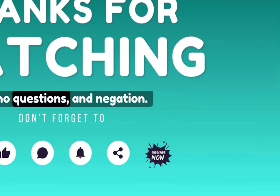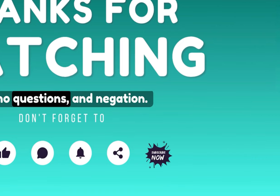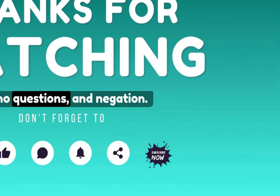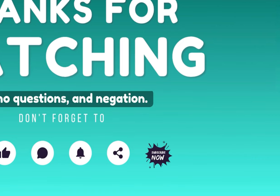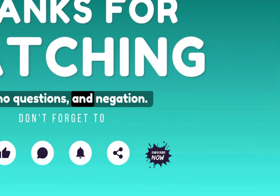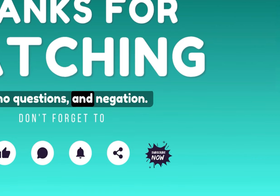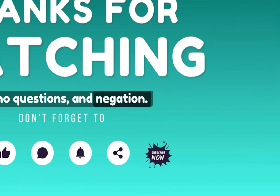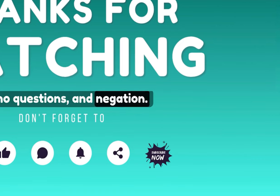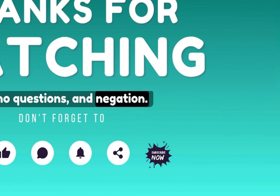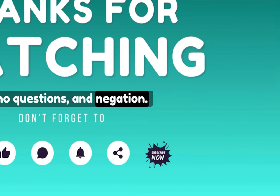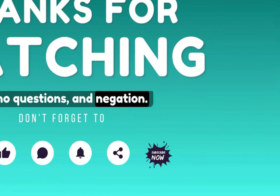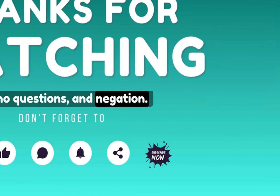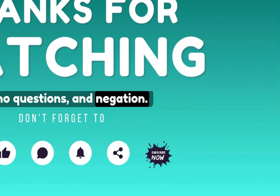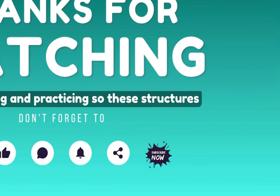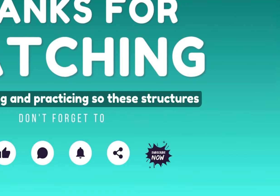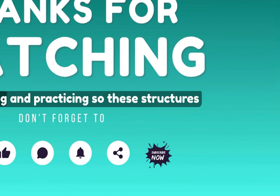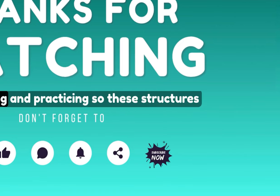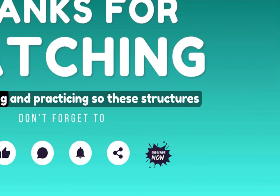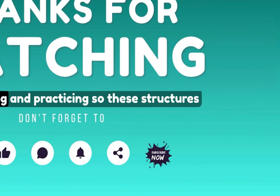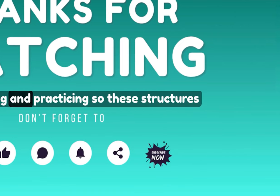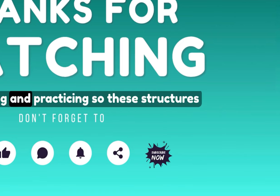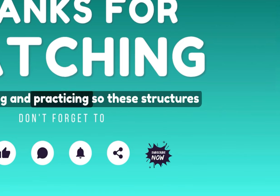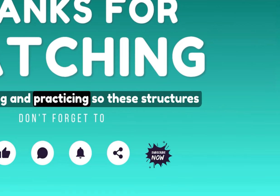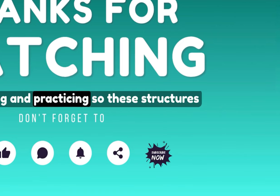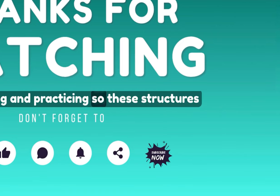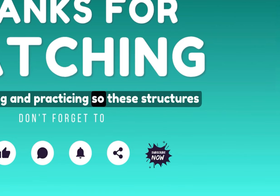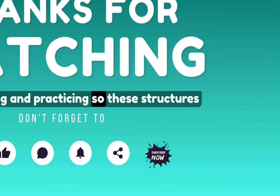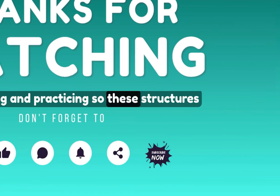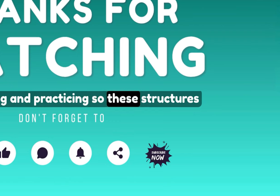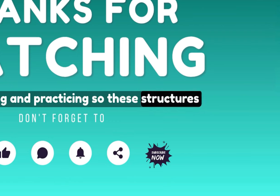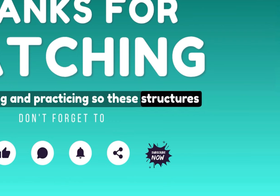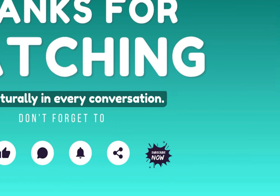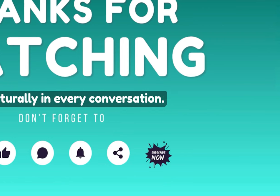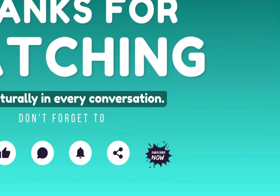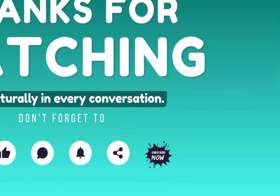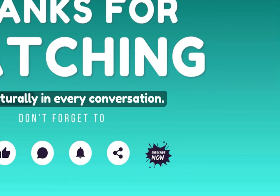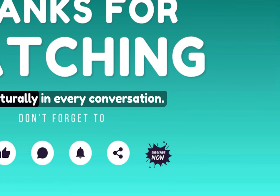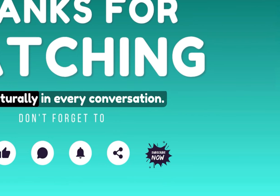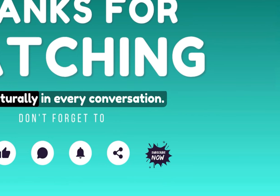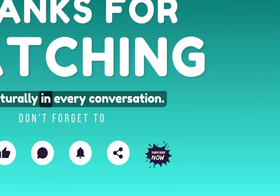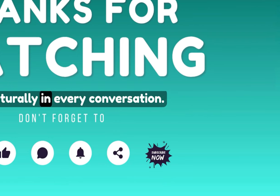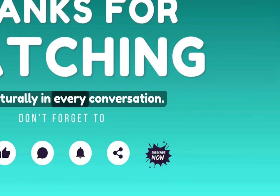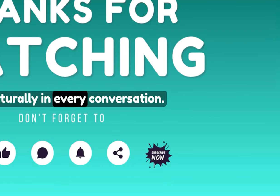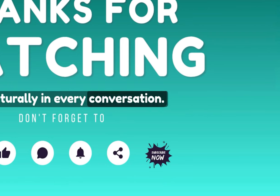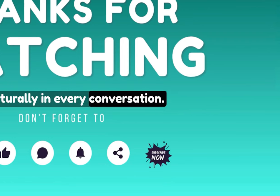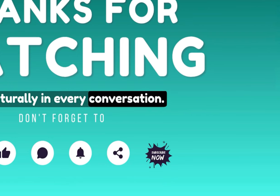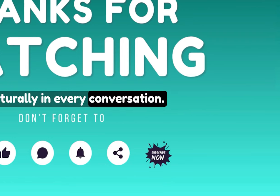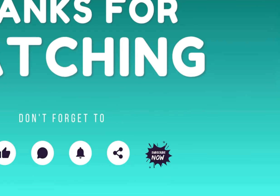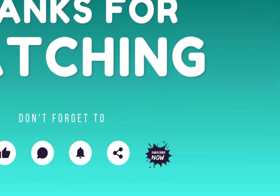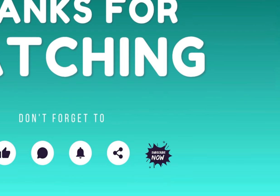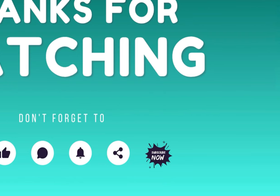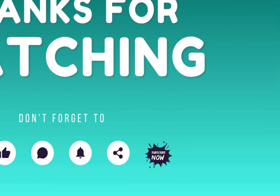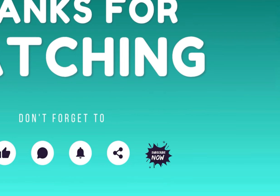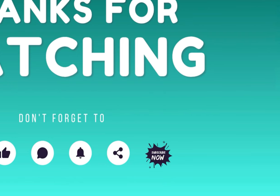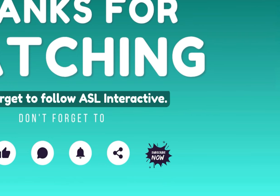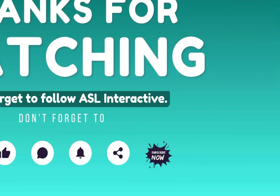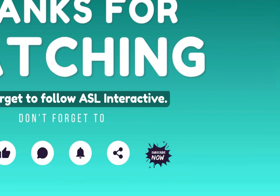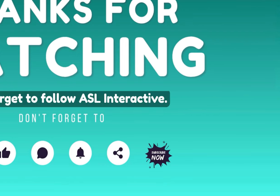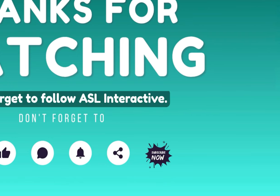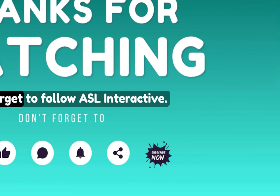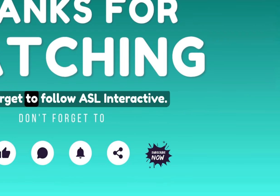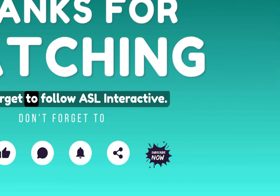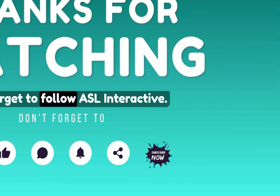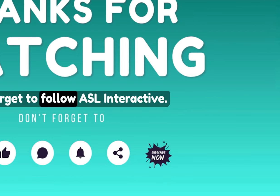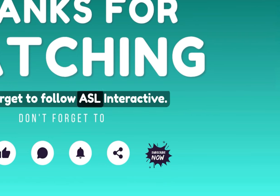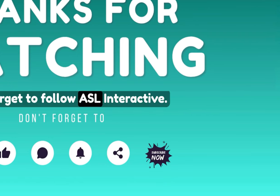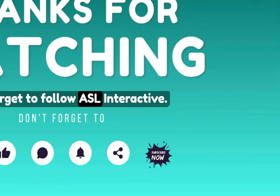yes/no questions, and negation. Keep reviewing and practicing so these structures flow naturally in every conversation.